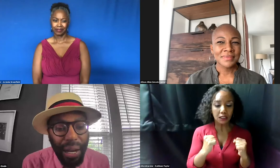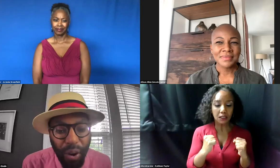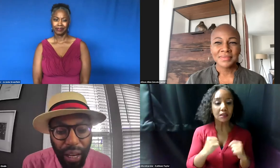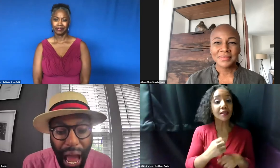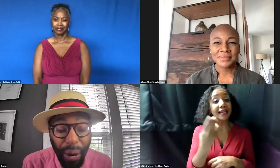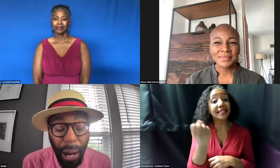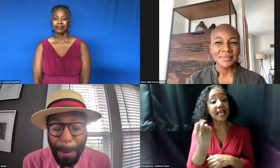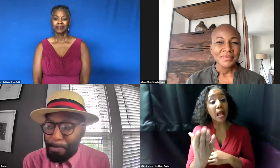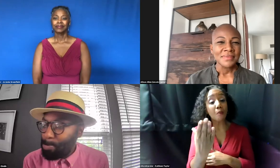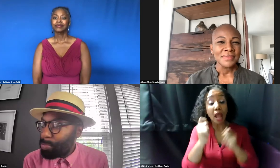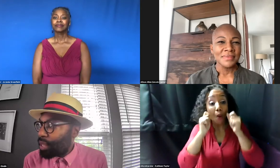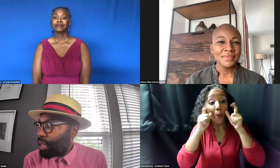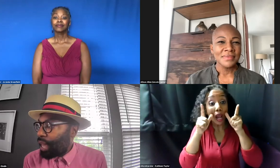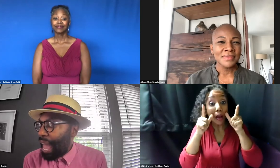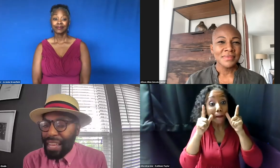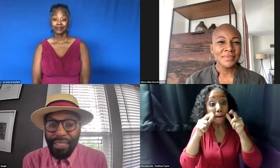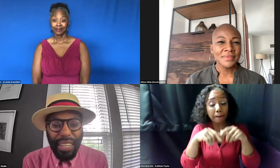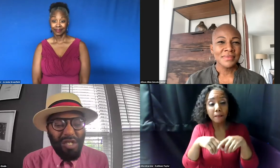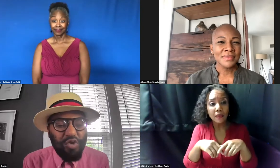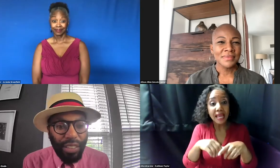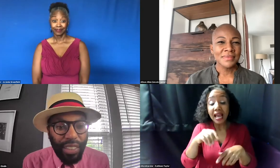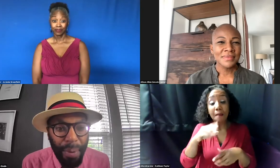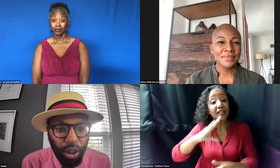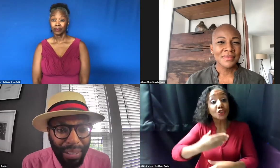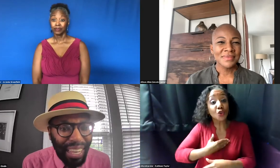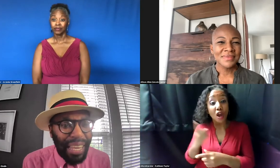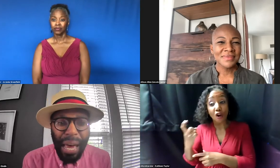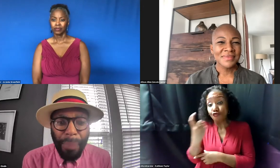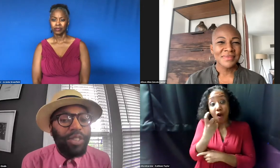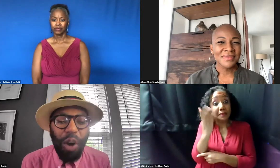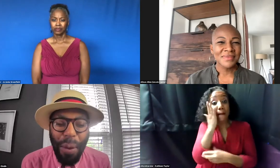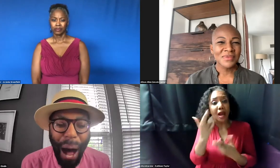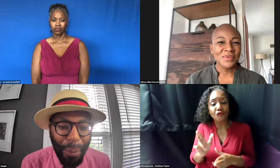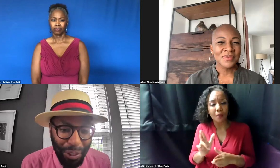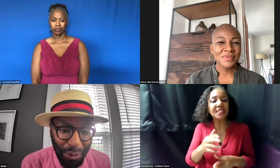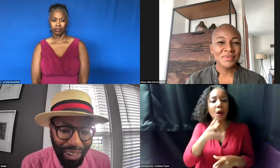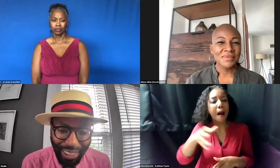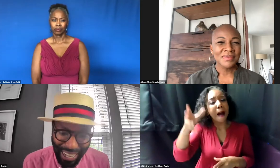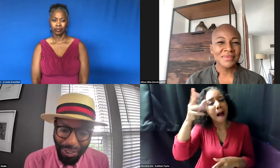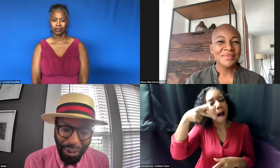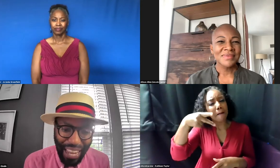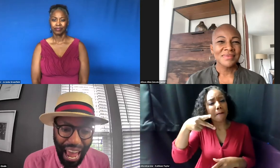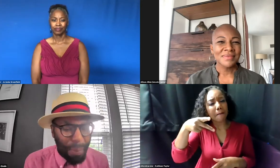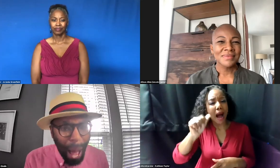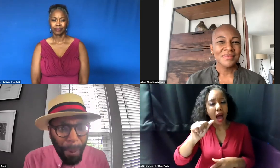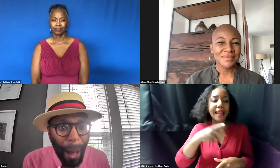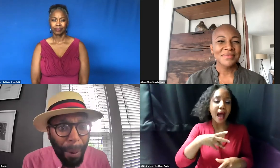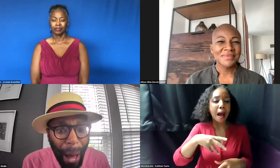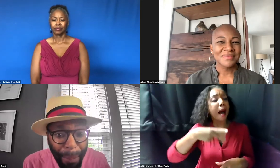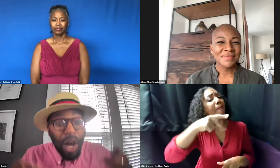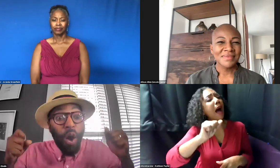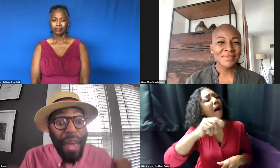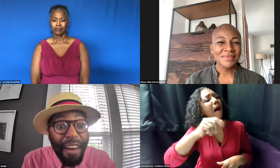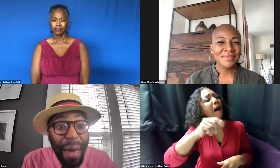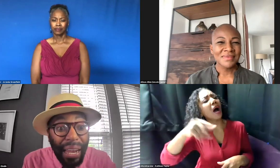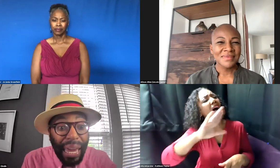on Saturday morning, I wake up and Sydney runs into the bedroom and says, she used to call me Papa when she was younger. Now it's all Dad. But Papa, Papa,